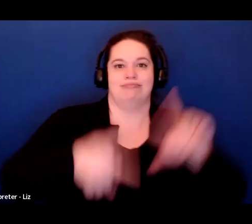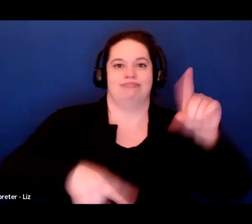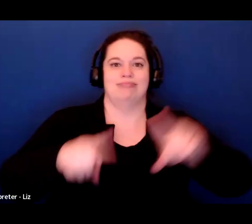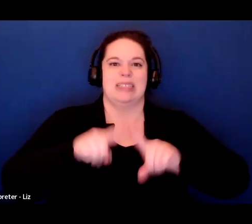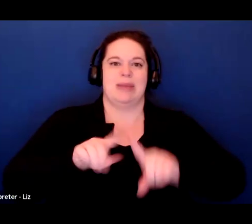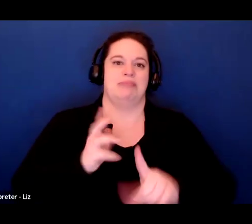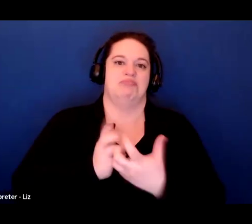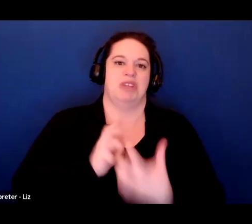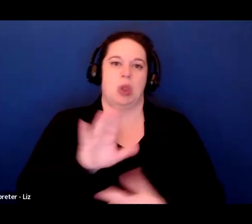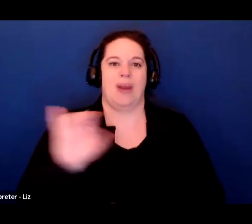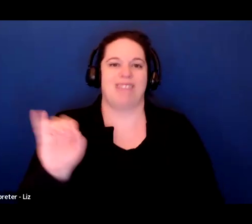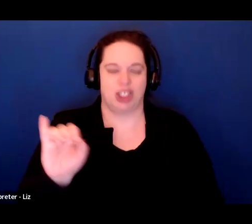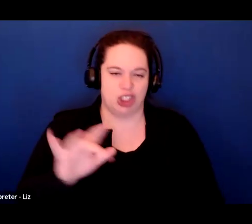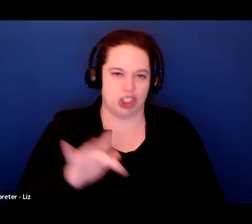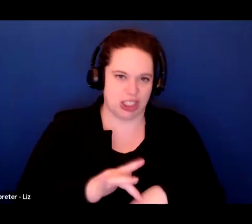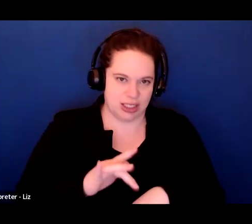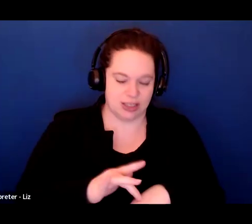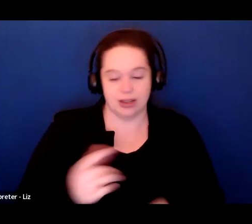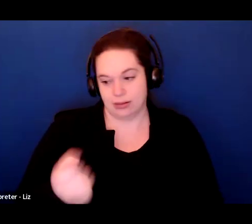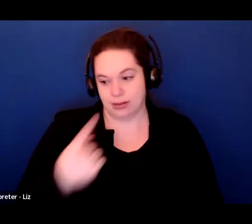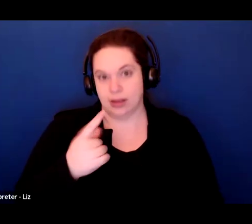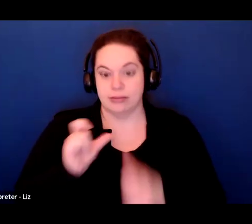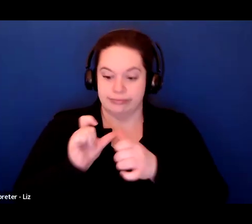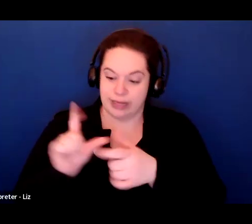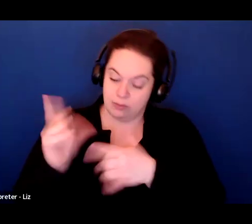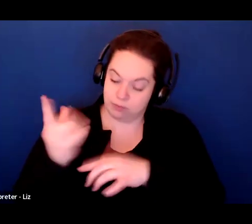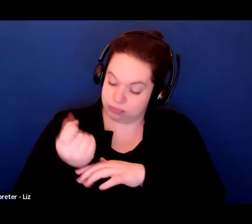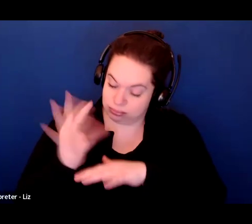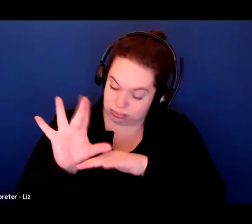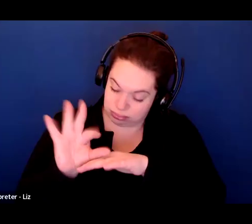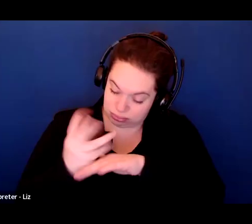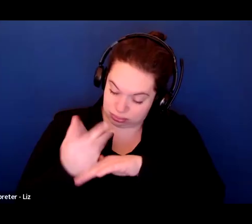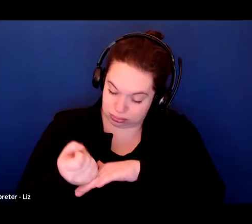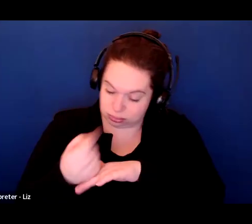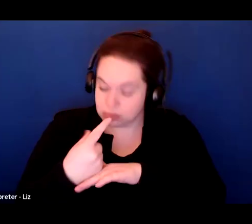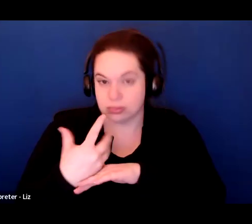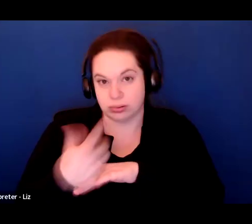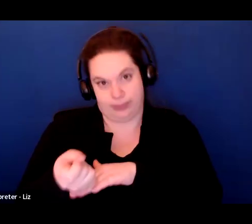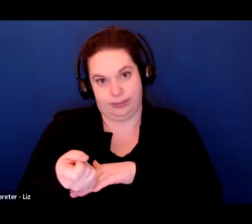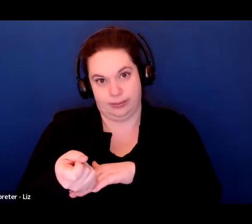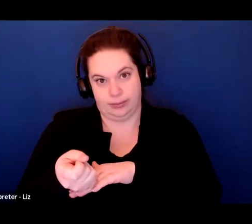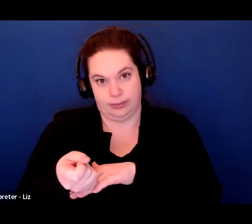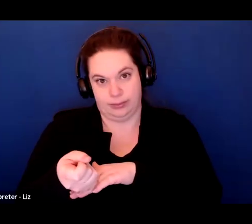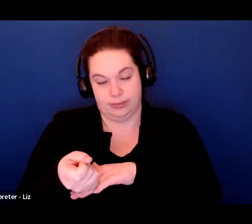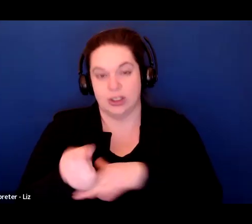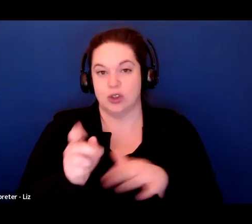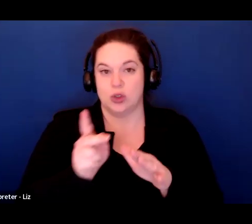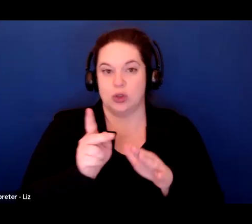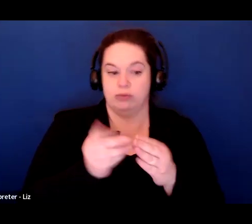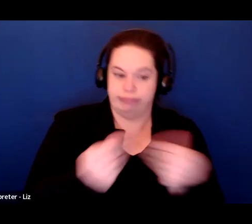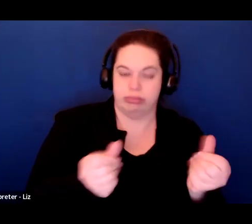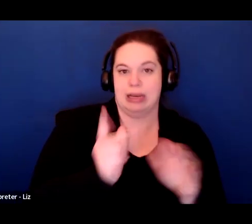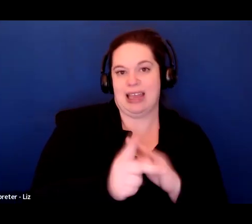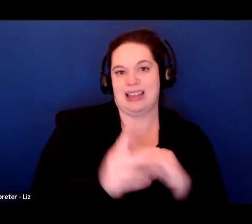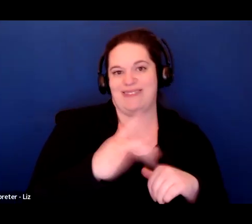is because you have to take that antibiotic for the entire time to kill the antibiotic, to kill the